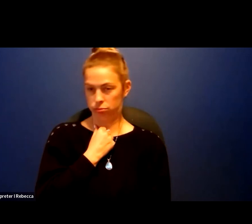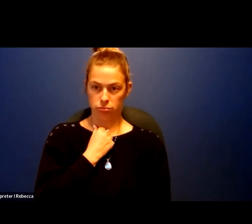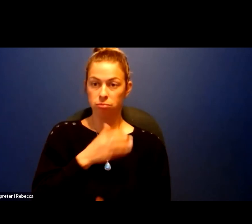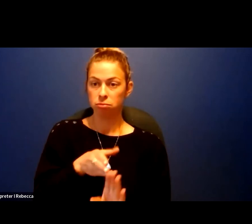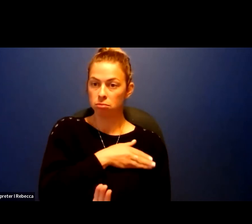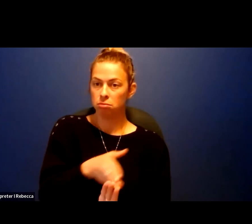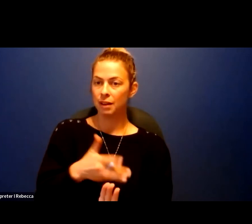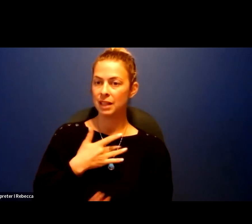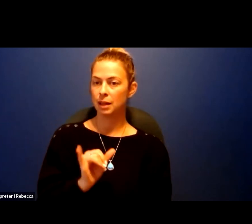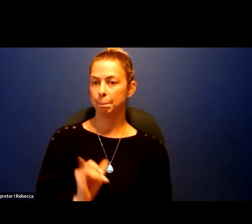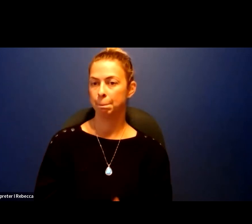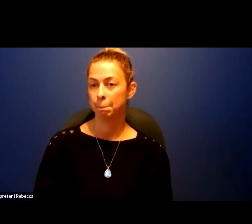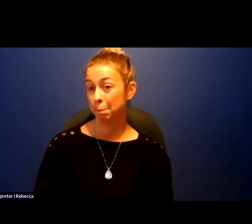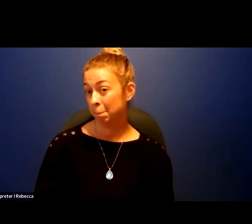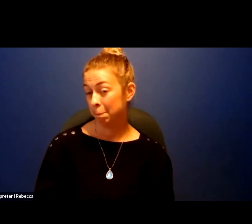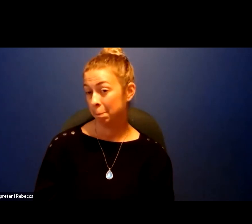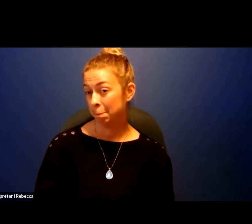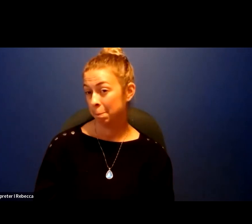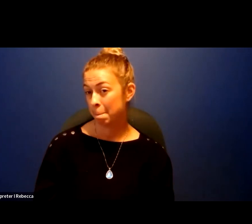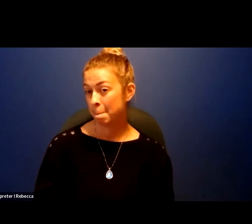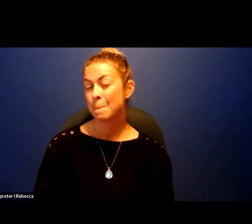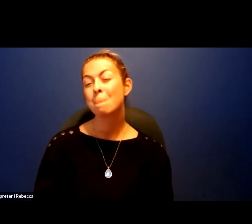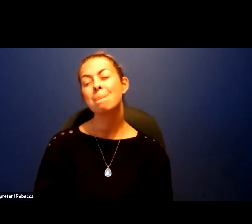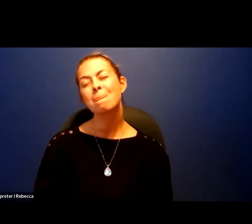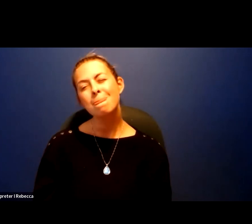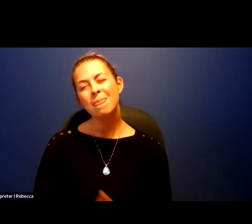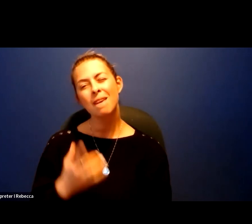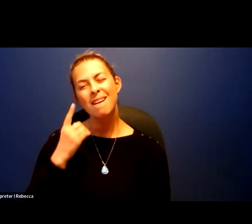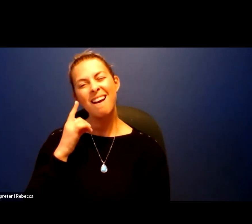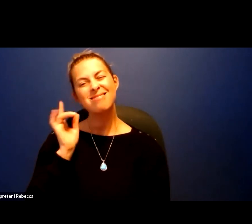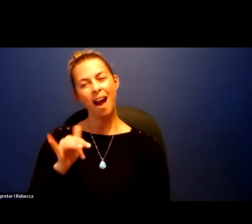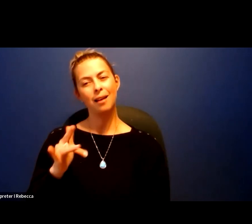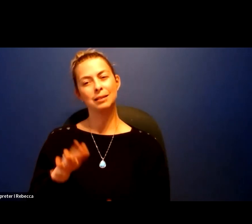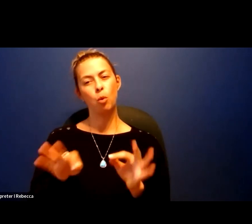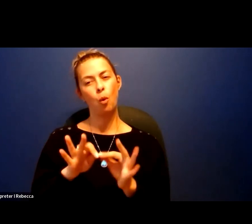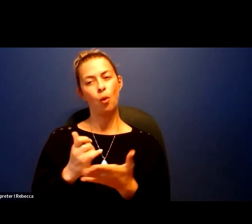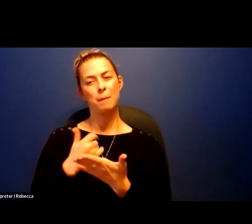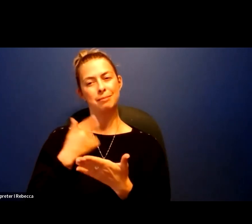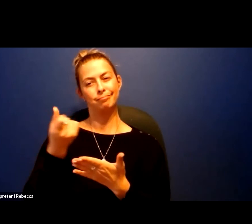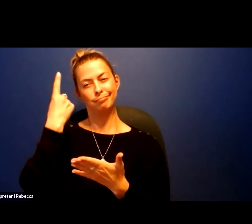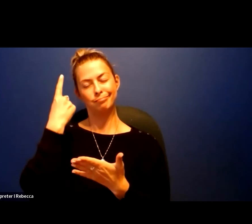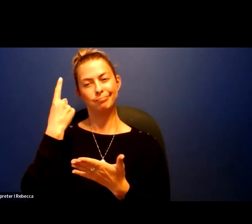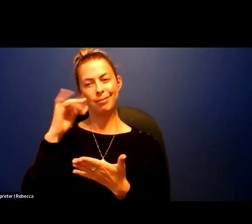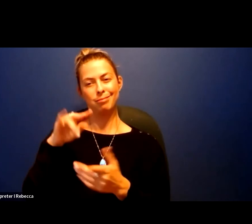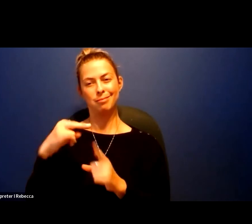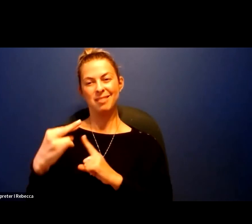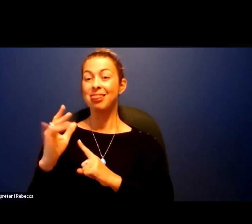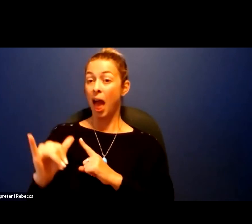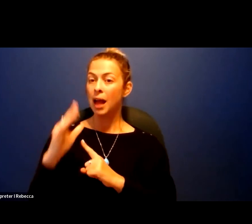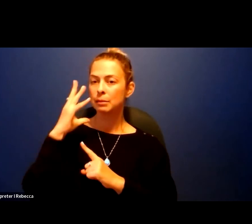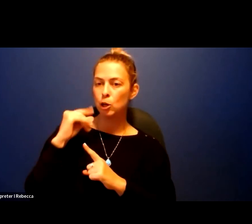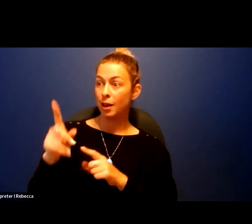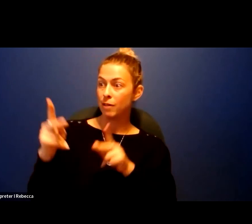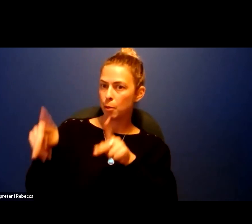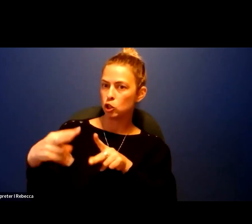And I think to me, that's an important piece of it, is understanding the experience of the person that you're talking to. I don't